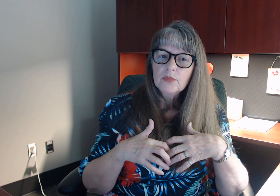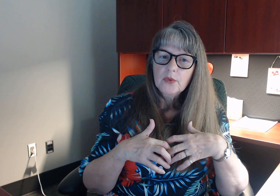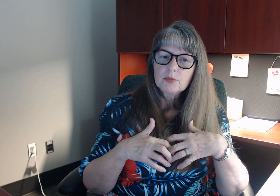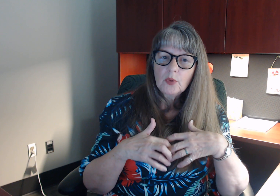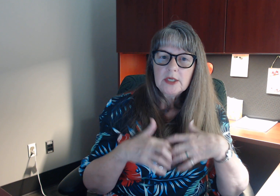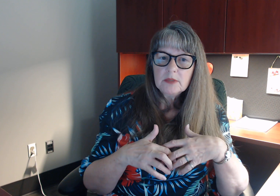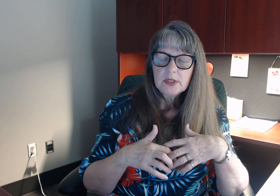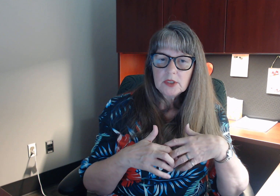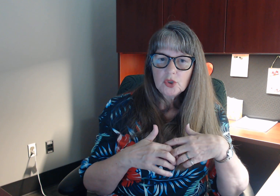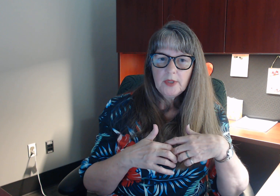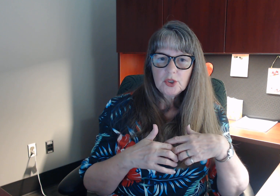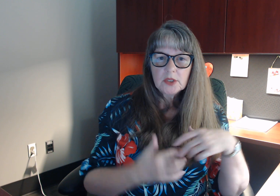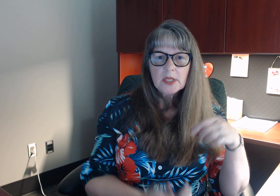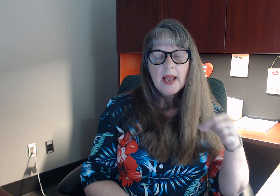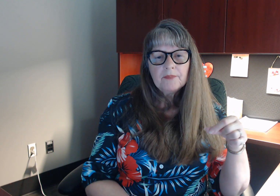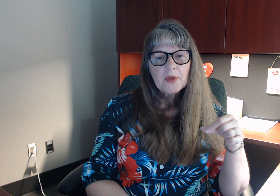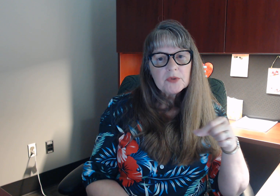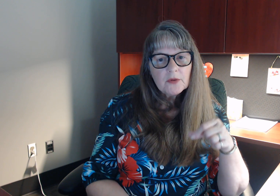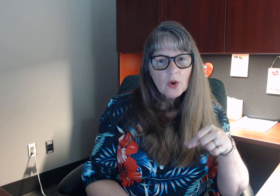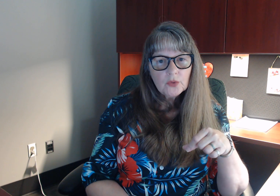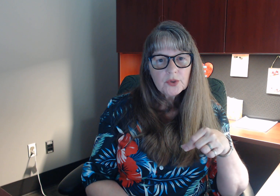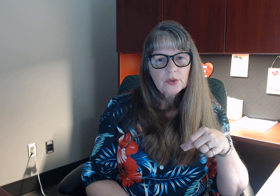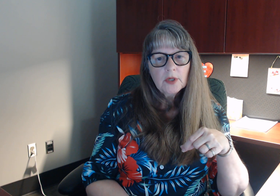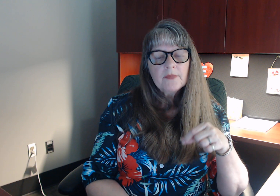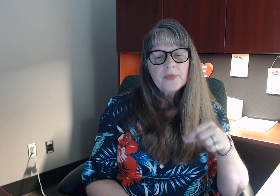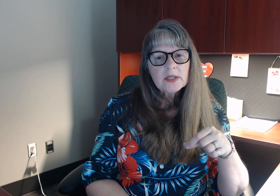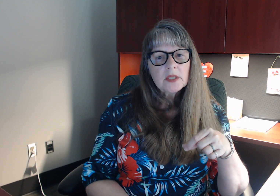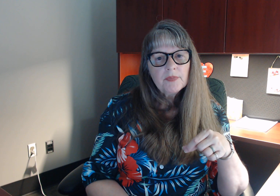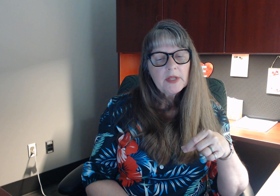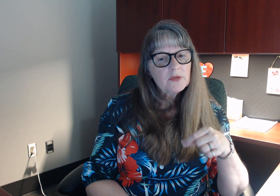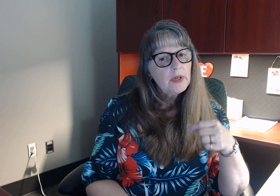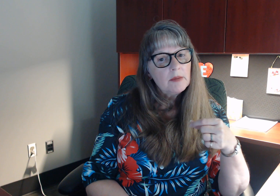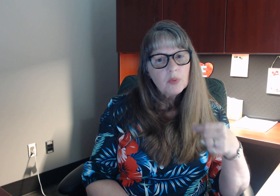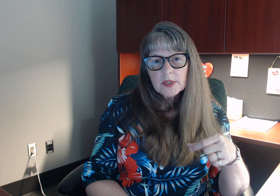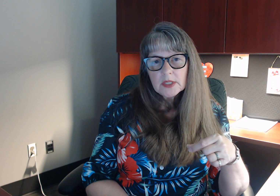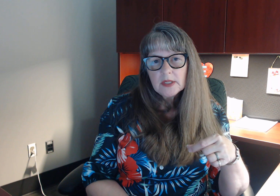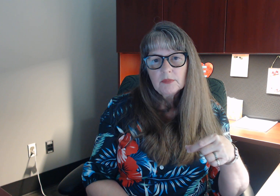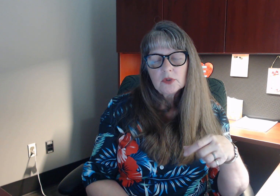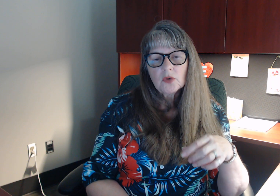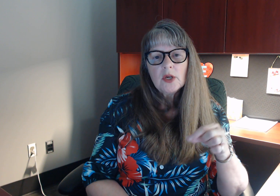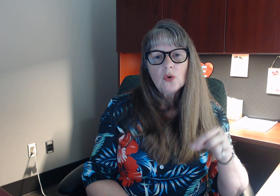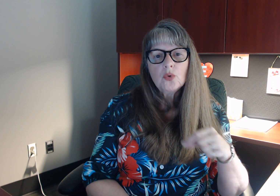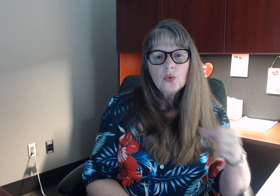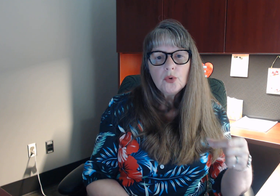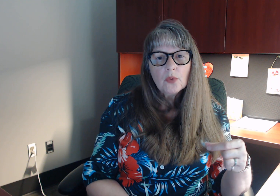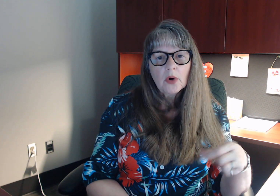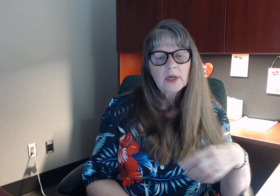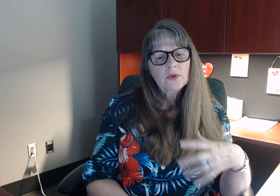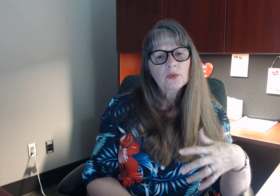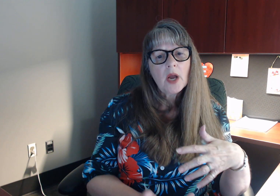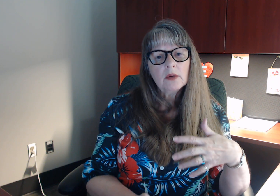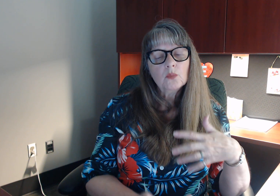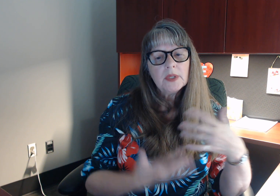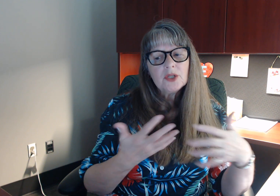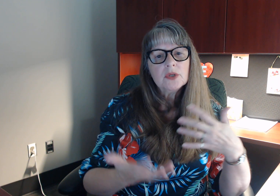more intimate situations. And with deaf culture, that's something that's very important to them, so they know who you are. And if you're not willing to